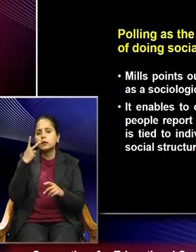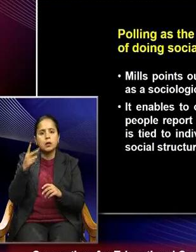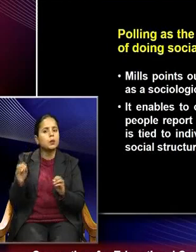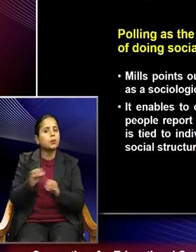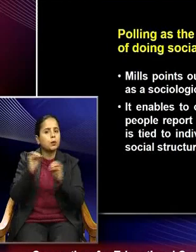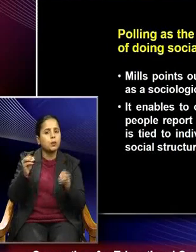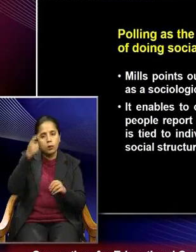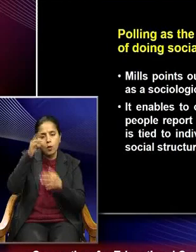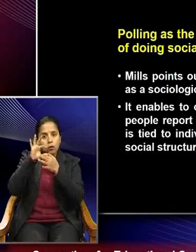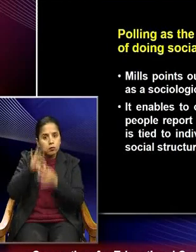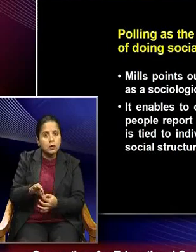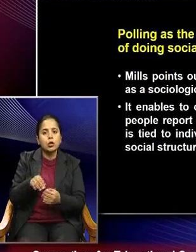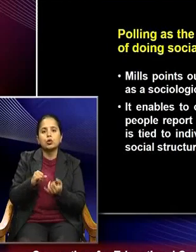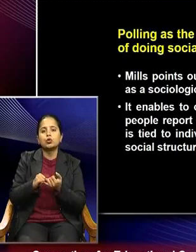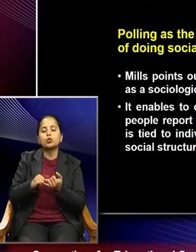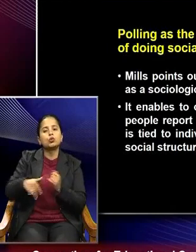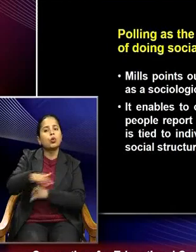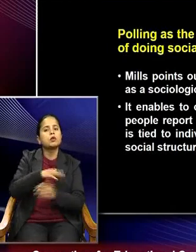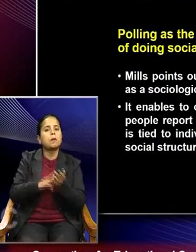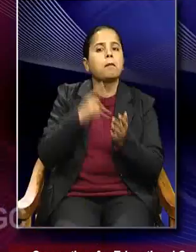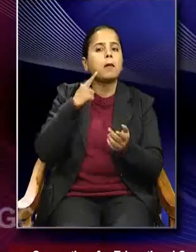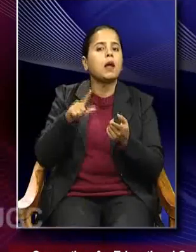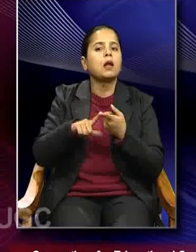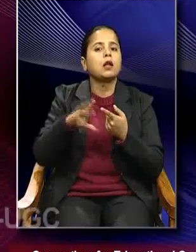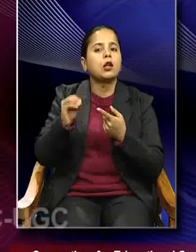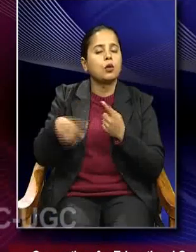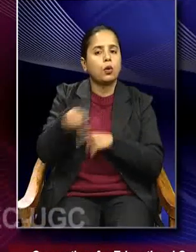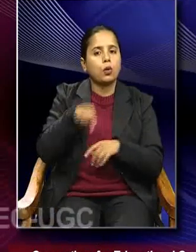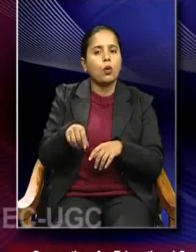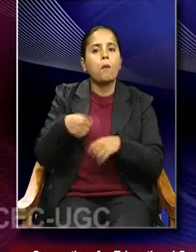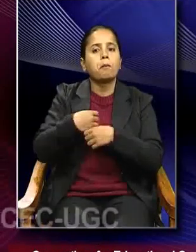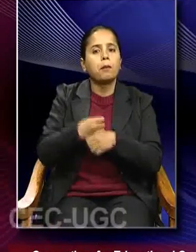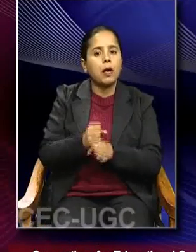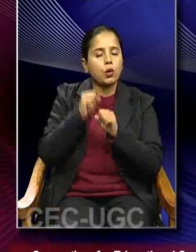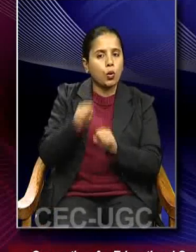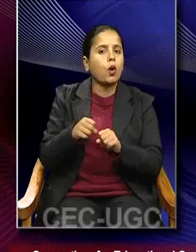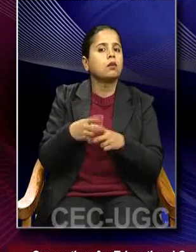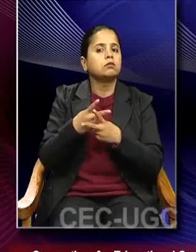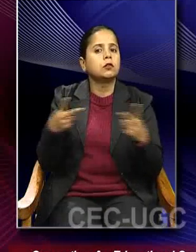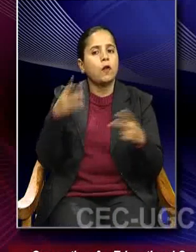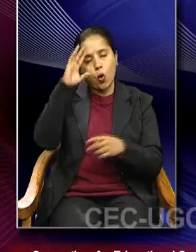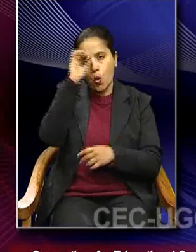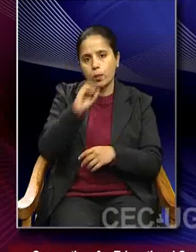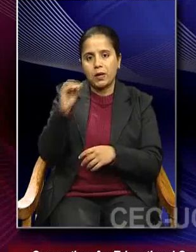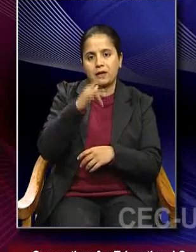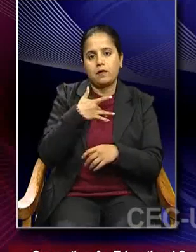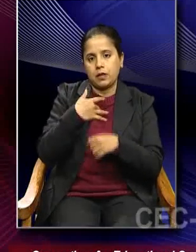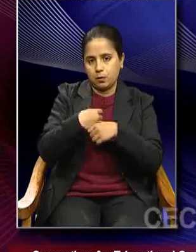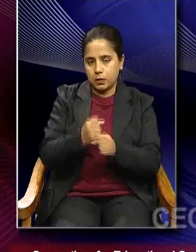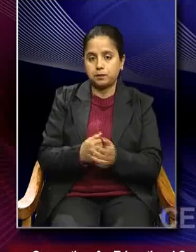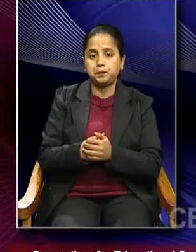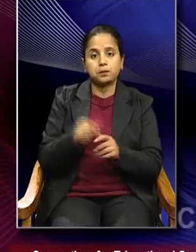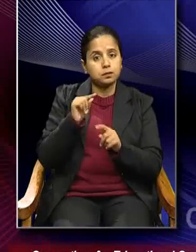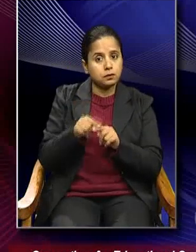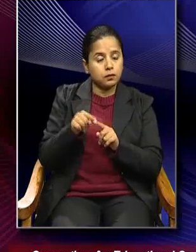to the social milieu which led to the formation of that opinion.